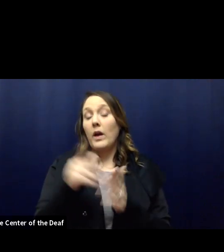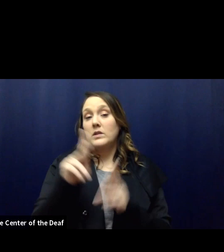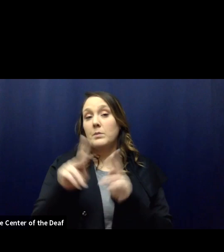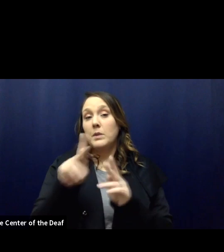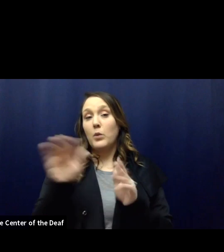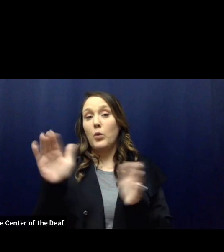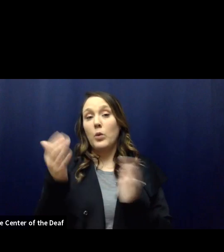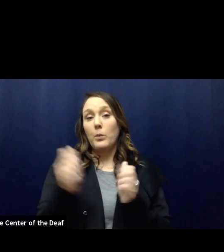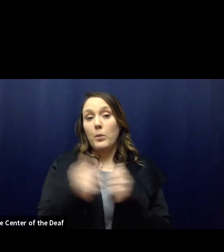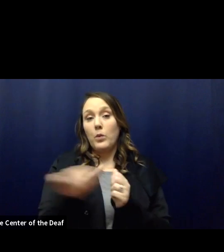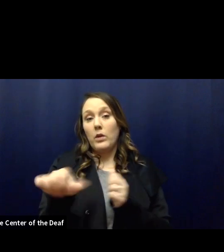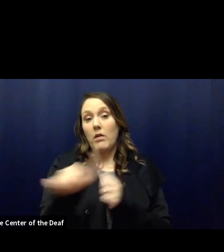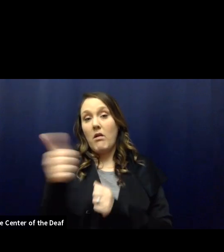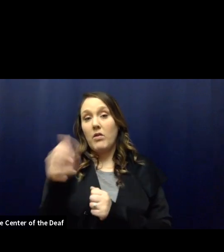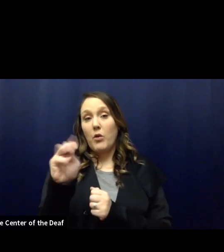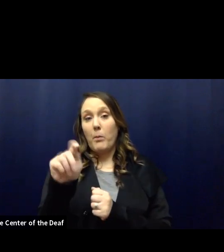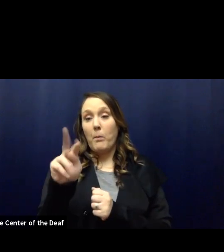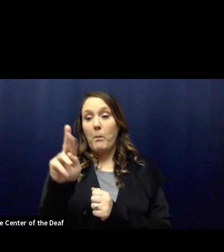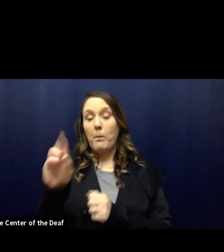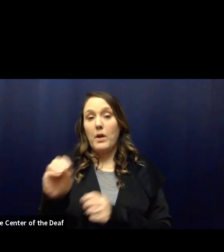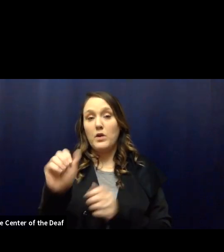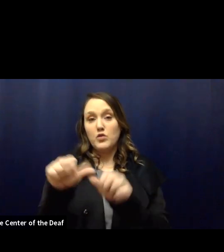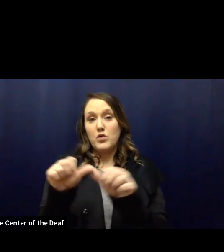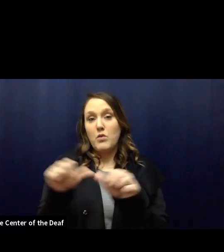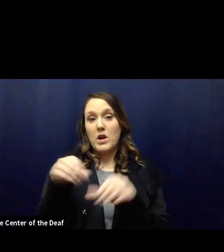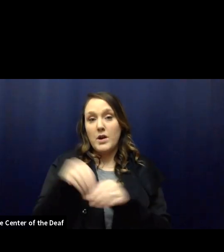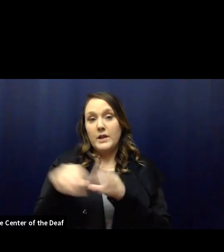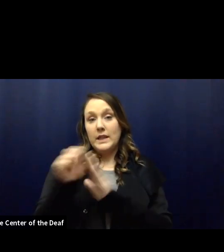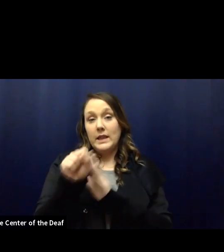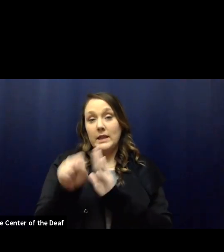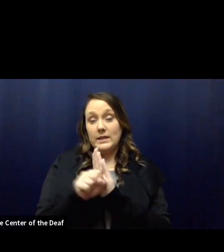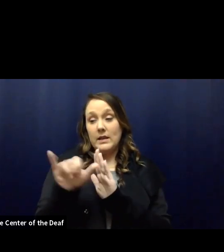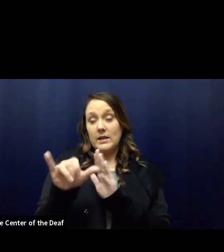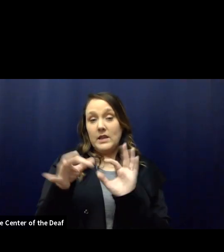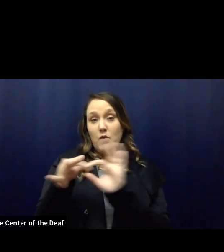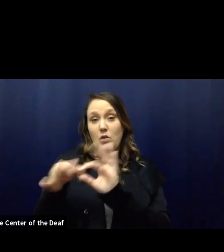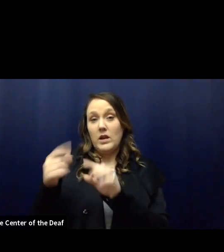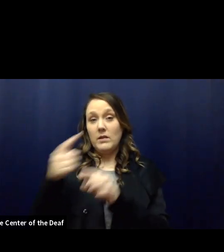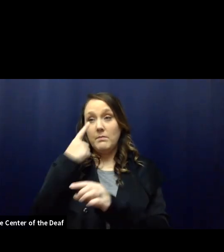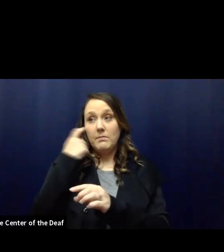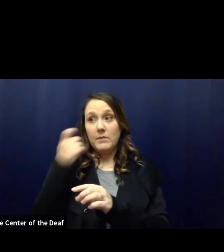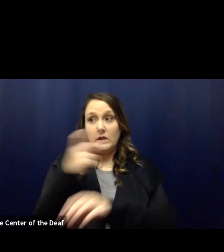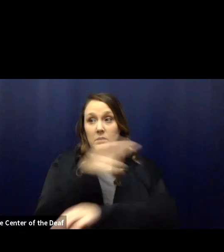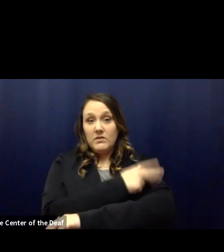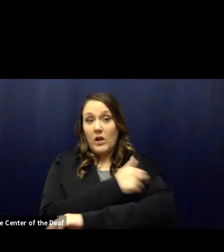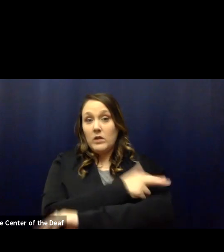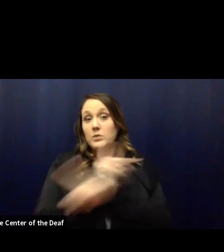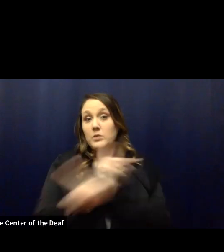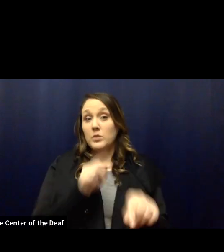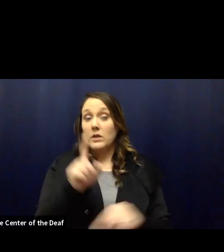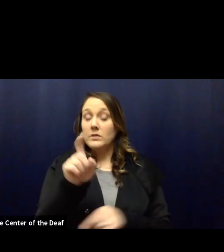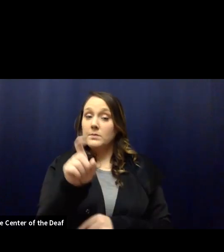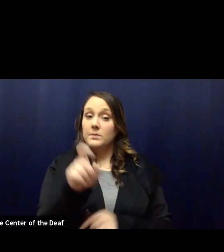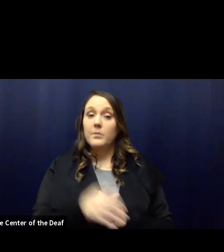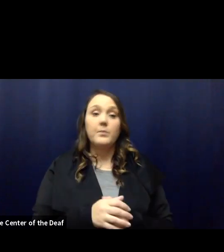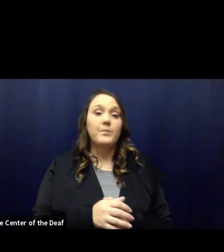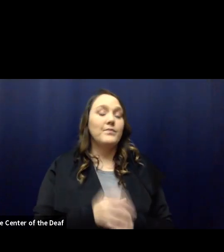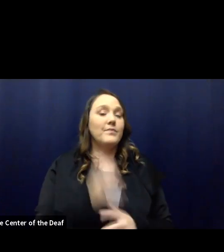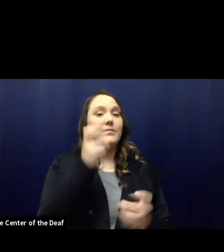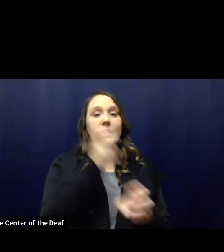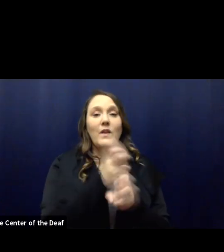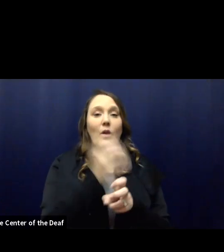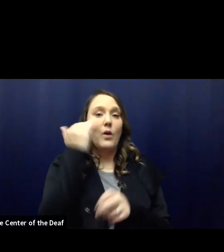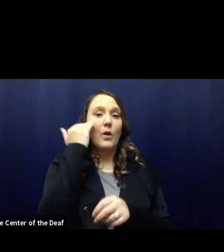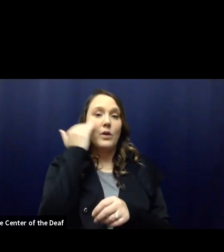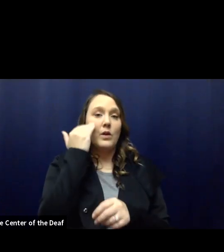state. Why do you think that is? And does it have anything to do with the hospital responses? So it's hard to know. I mean,